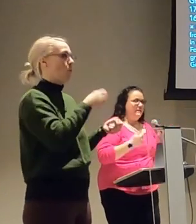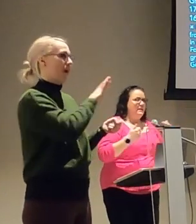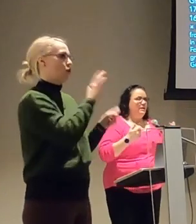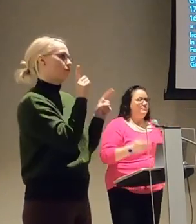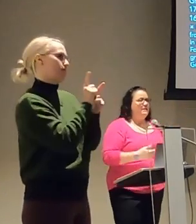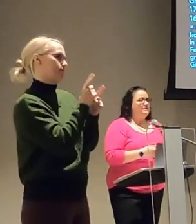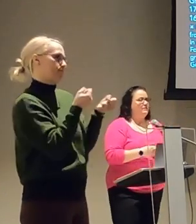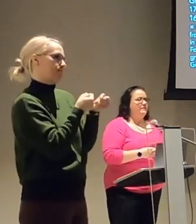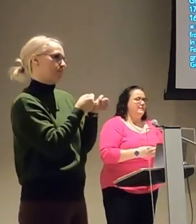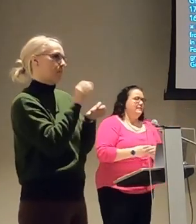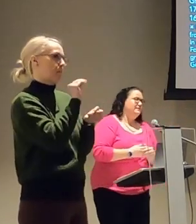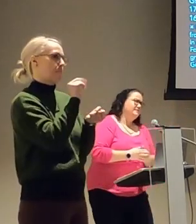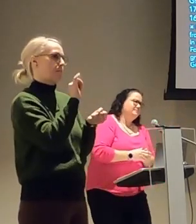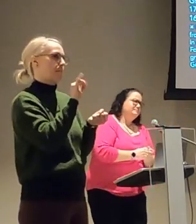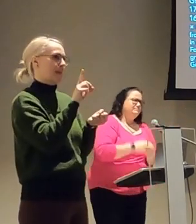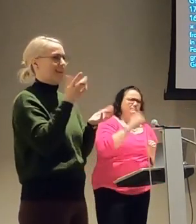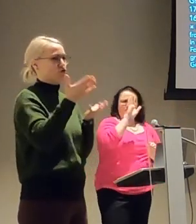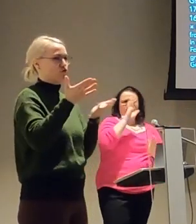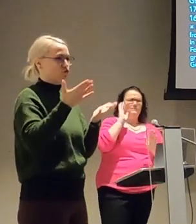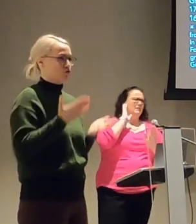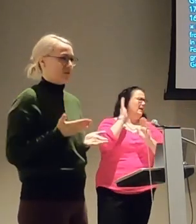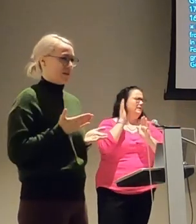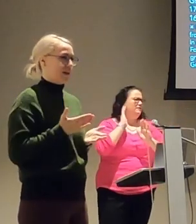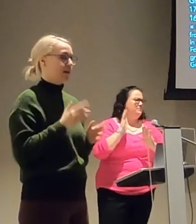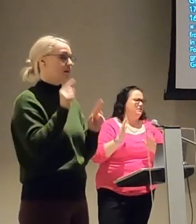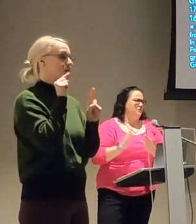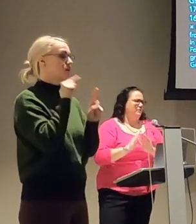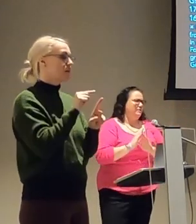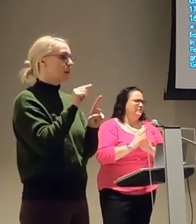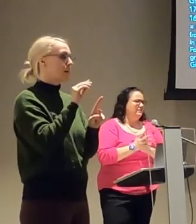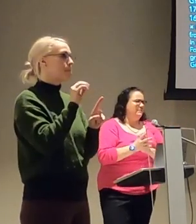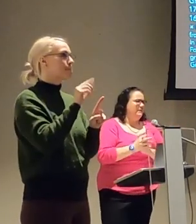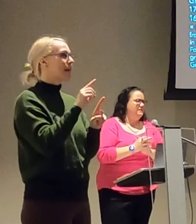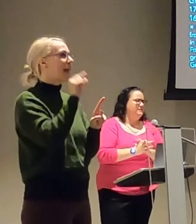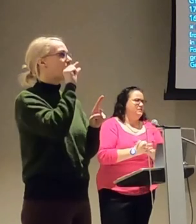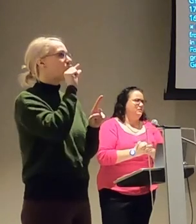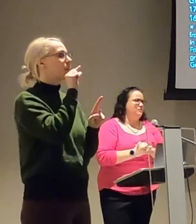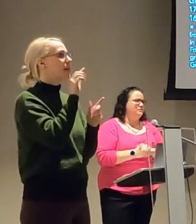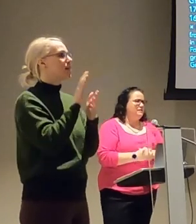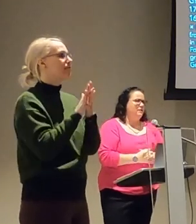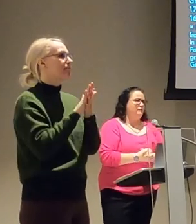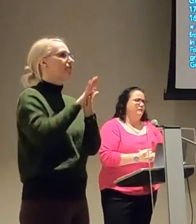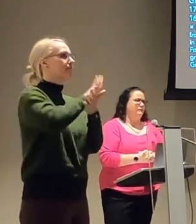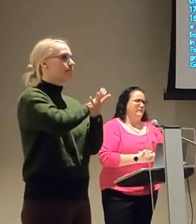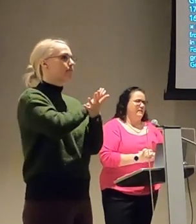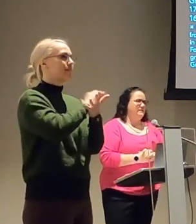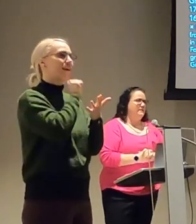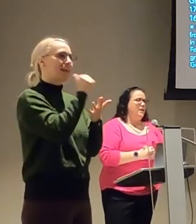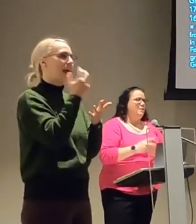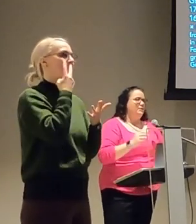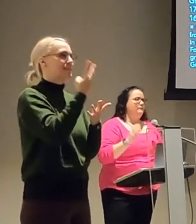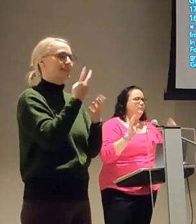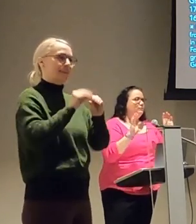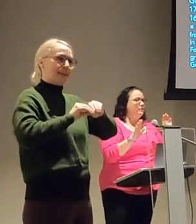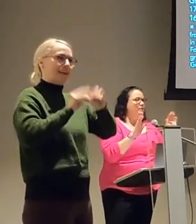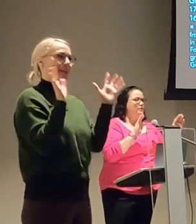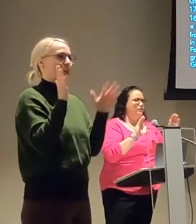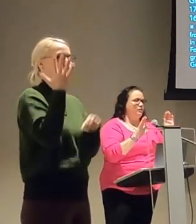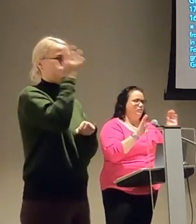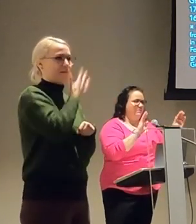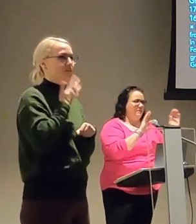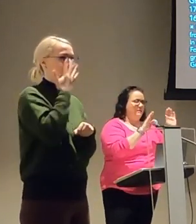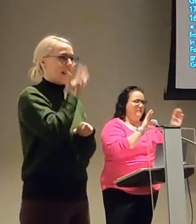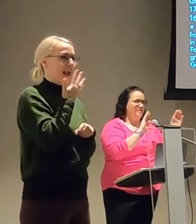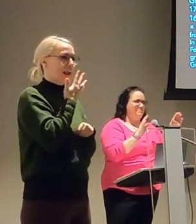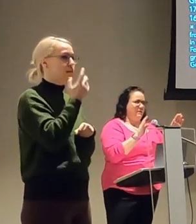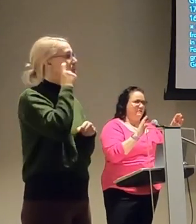maidservant. Her maidservant is kind of obscured a little bit, so you don't see her full face. But if you look at the